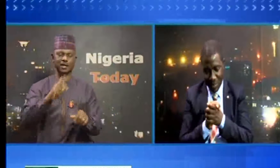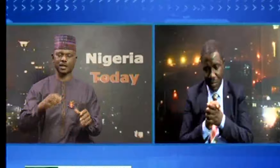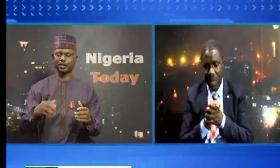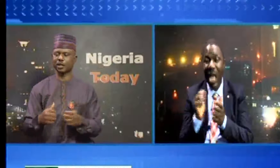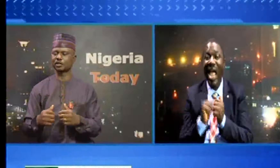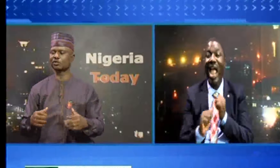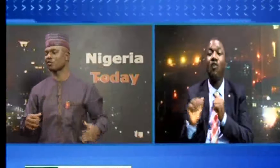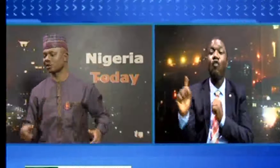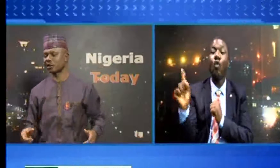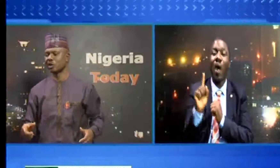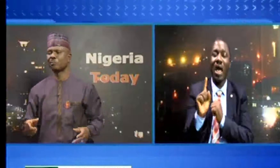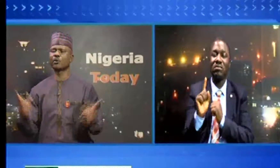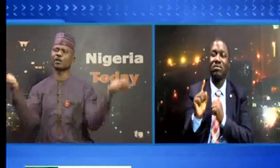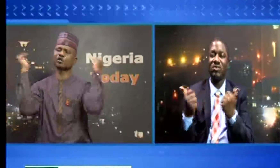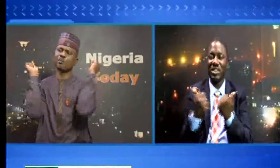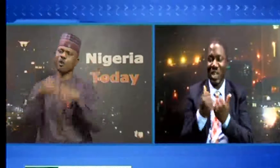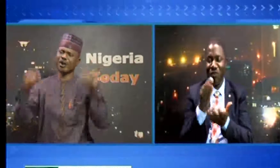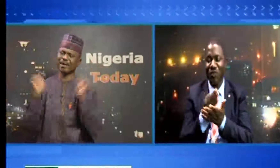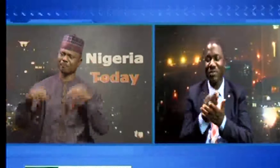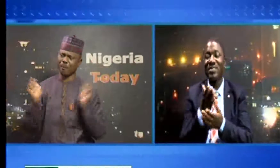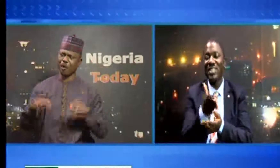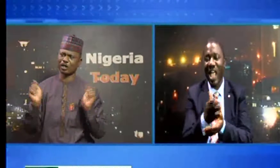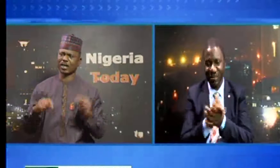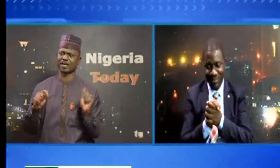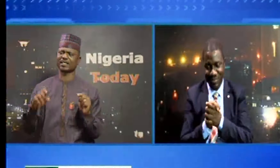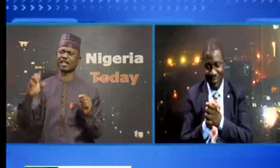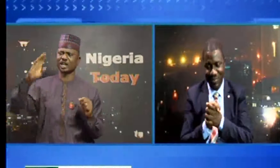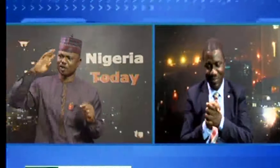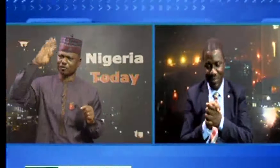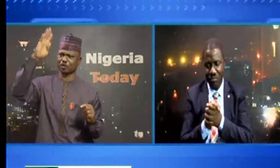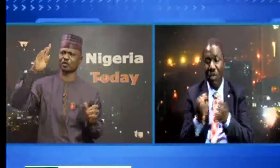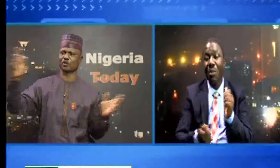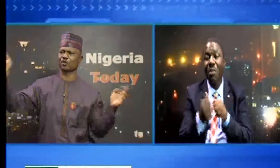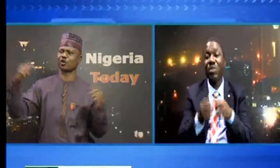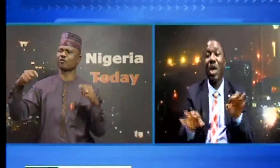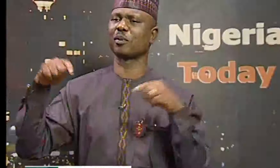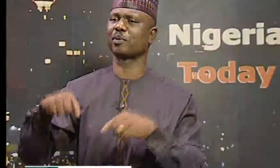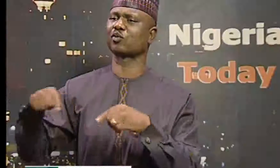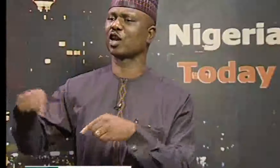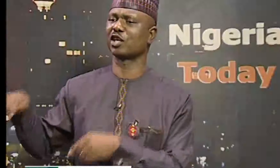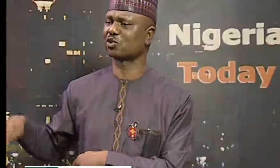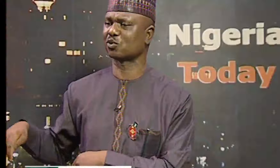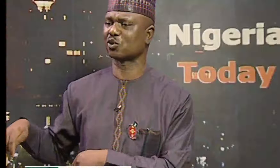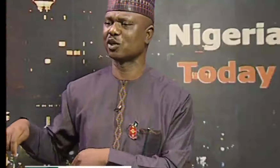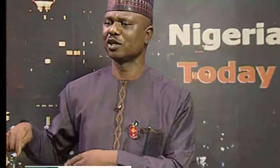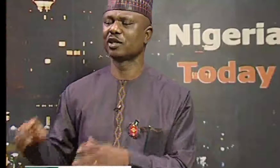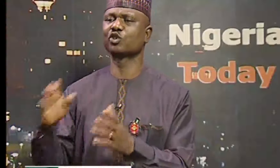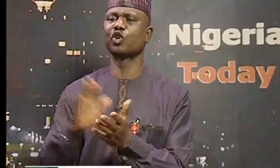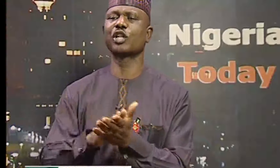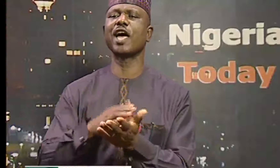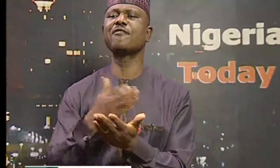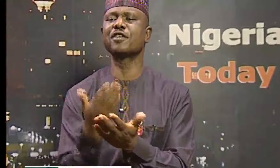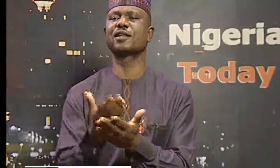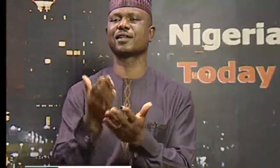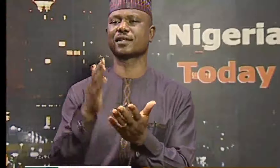Everywhere there is challenges of funding. But what is more important is the innovation that will come from a particular institution. It is